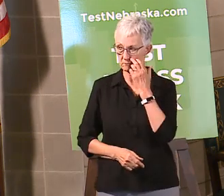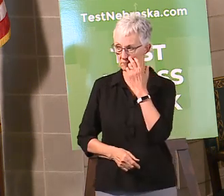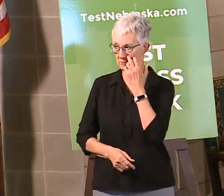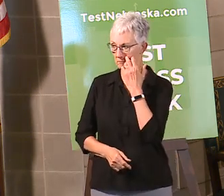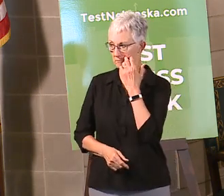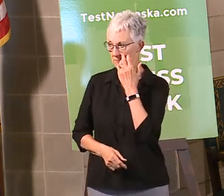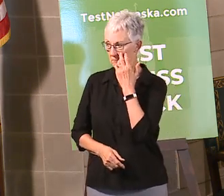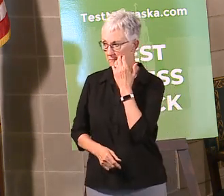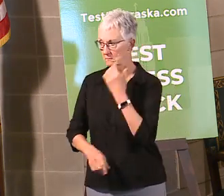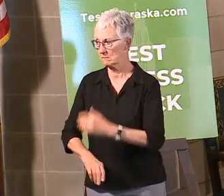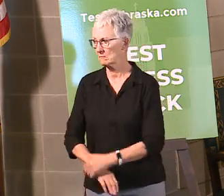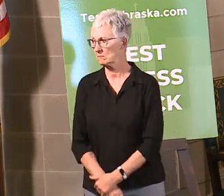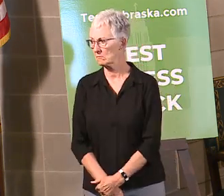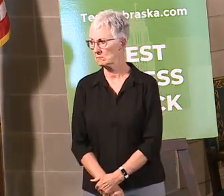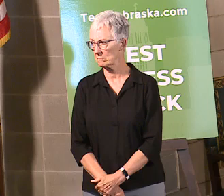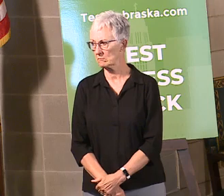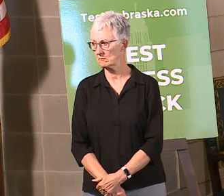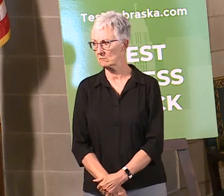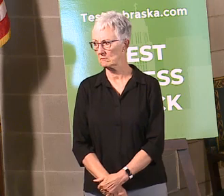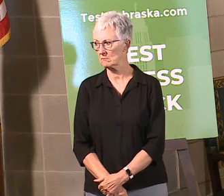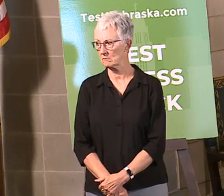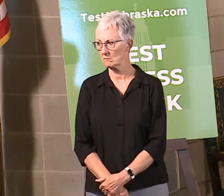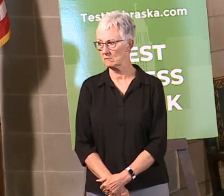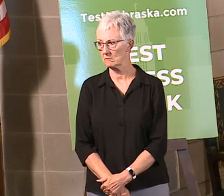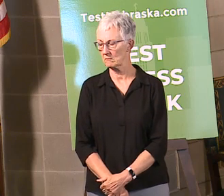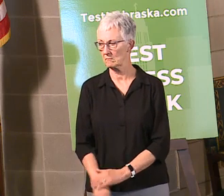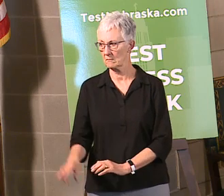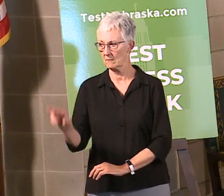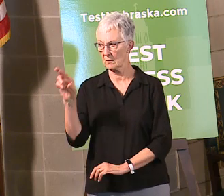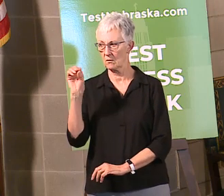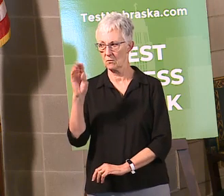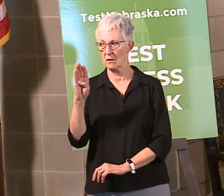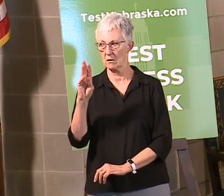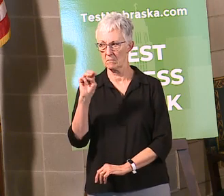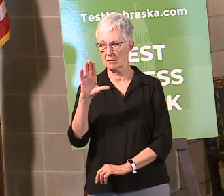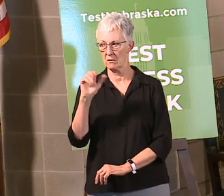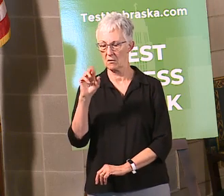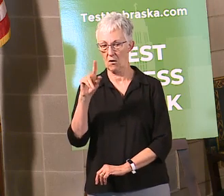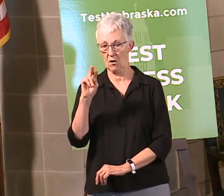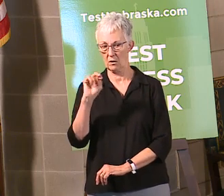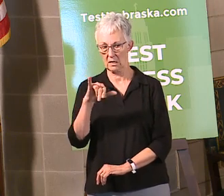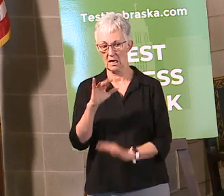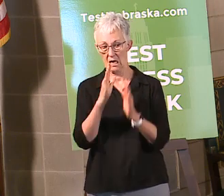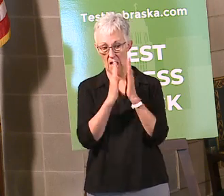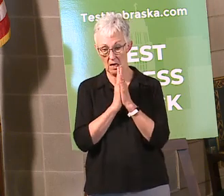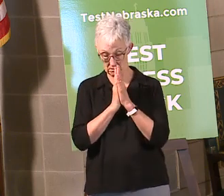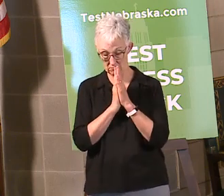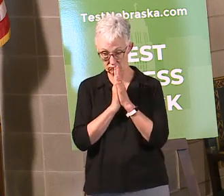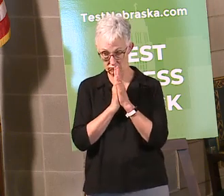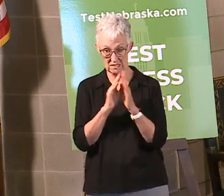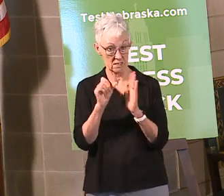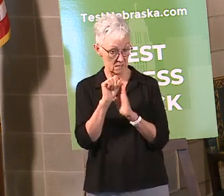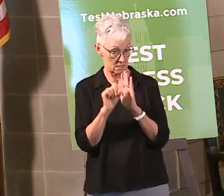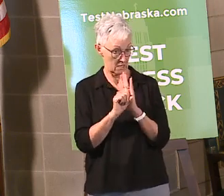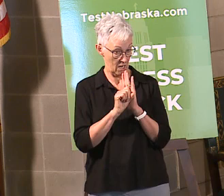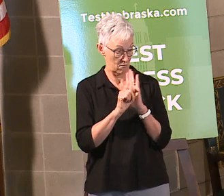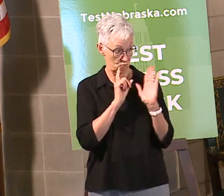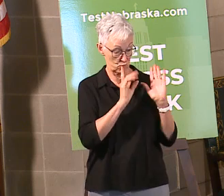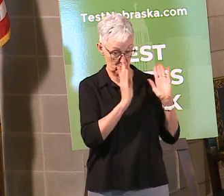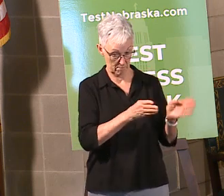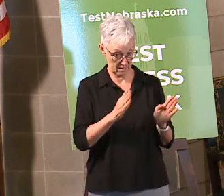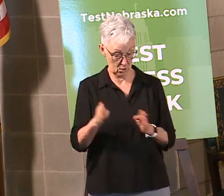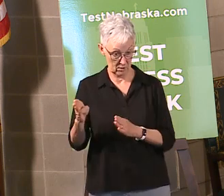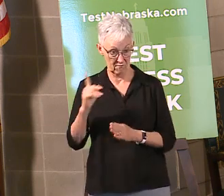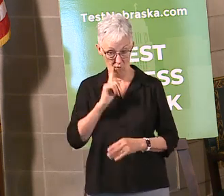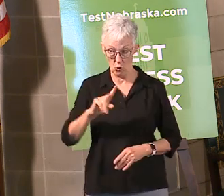to know, is the state preparing for a second surge of coronavirus, and if so, how? So Rob McCartney want to know, is the state preparing for